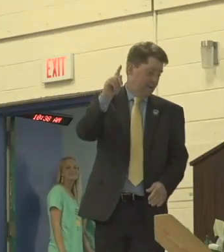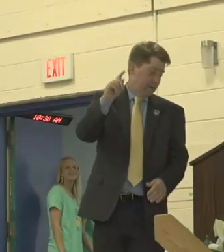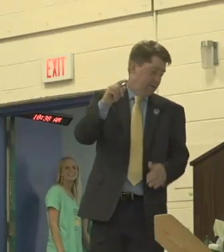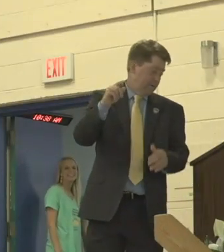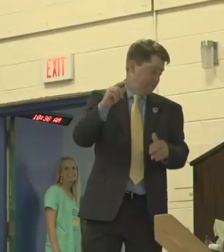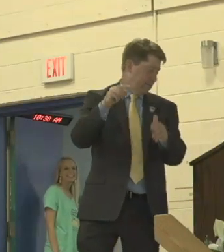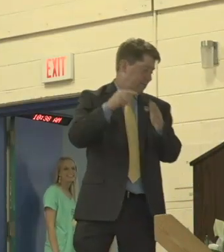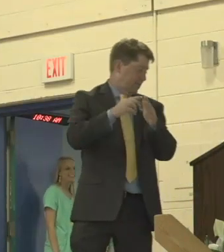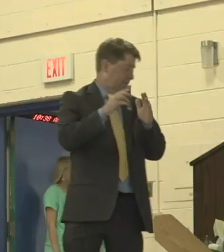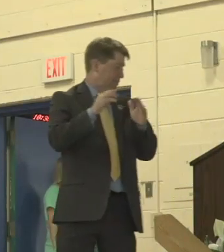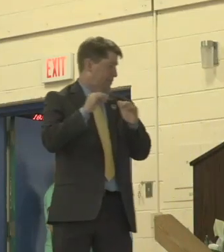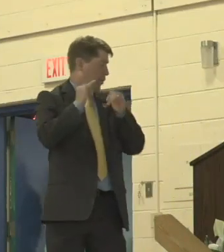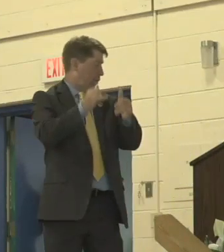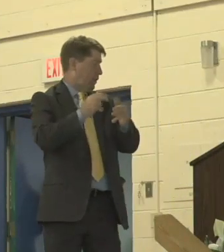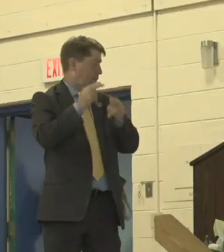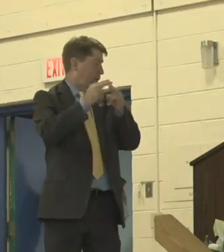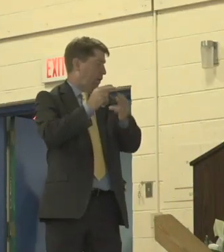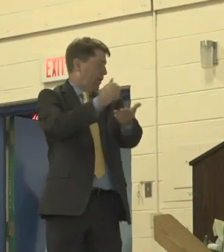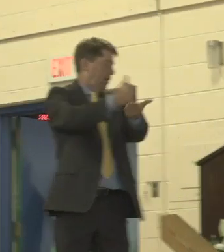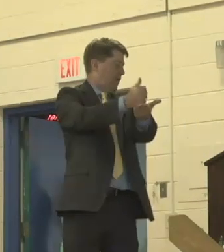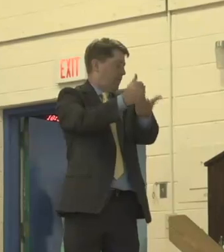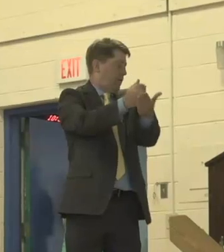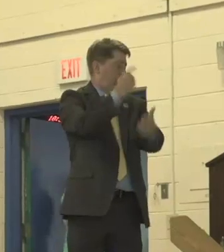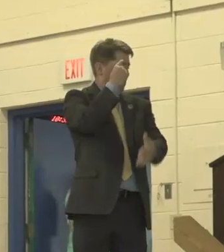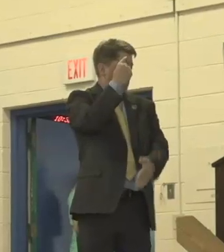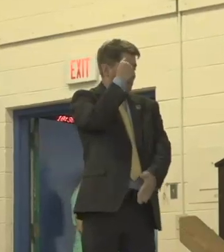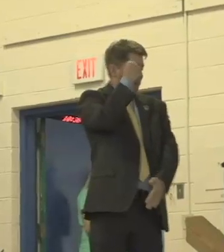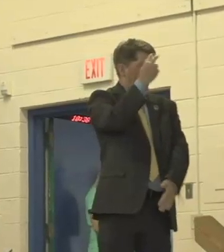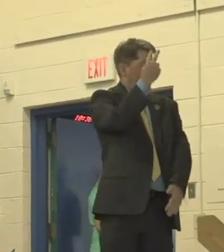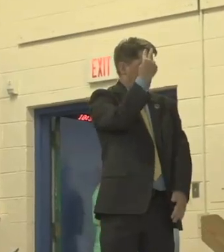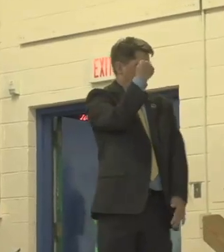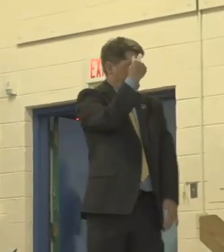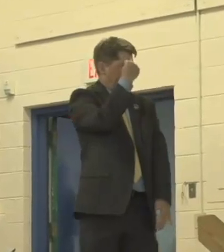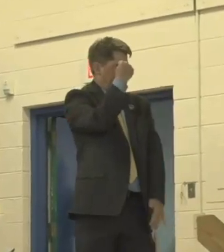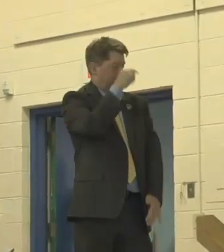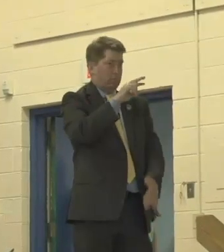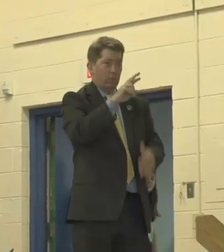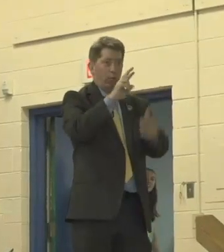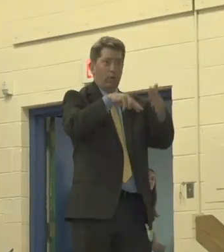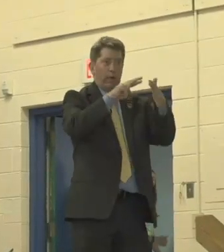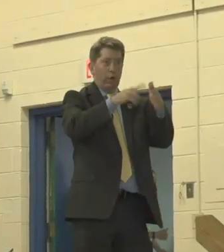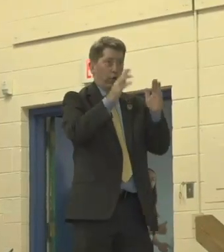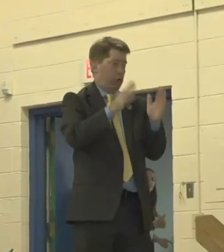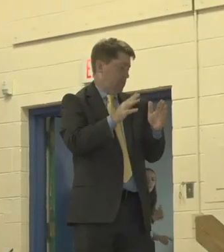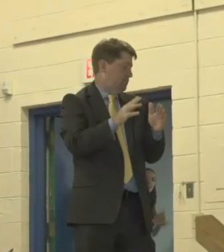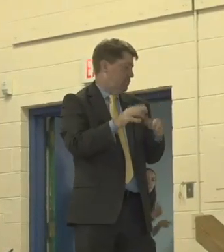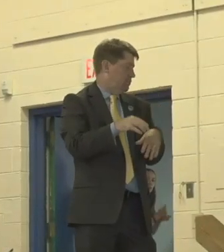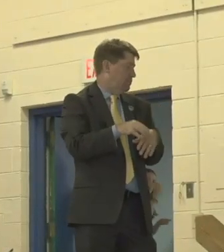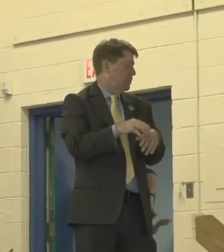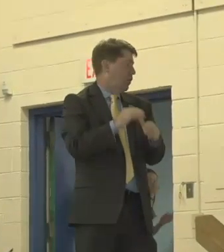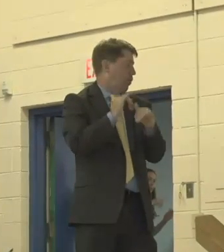Okay, so this award is called the Helpful Mind Reader Award.